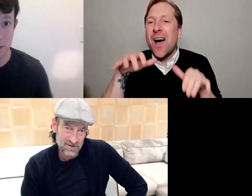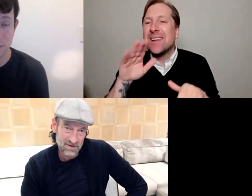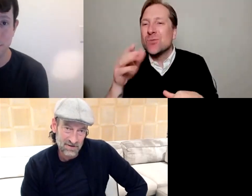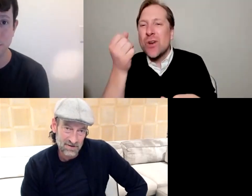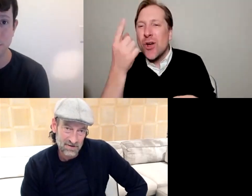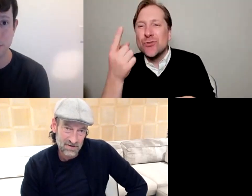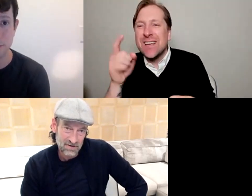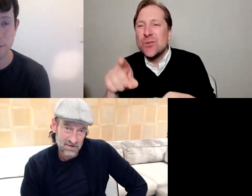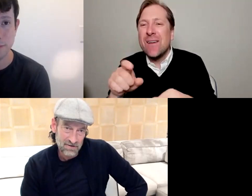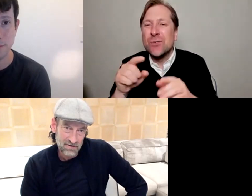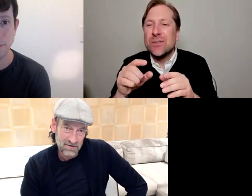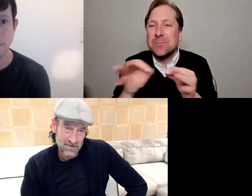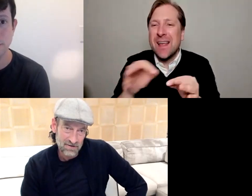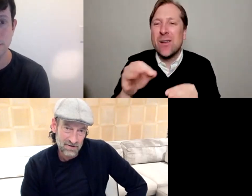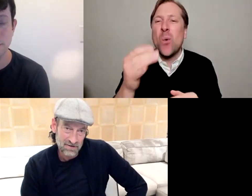this.